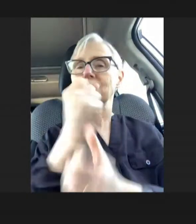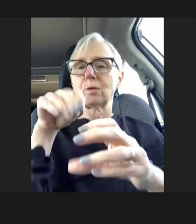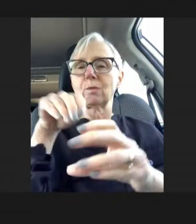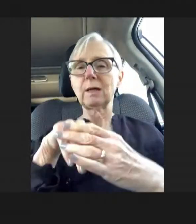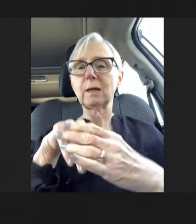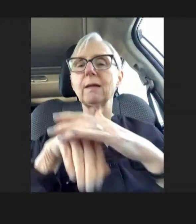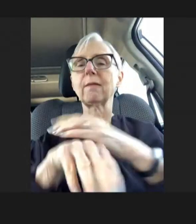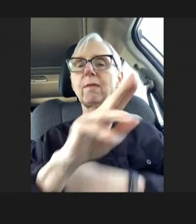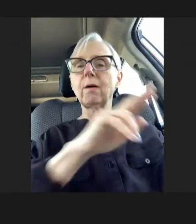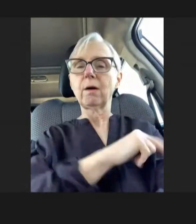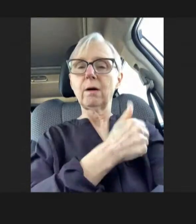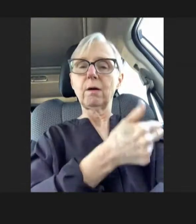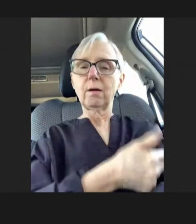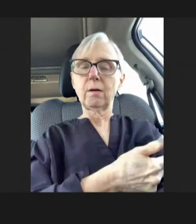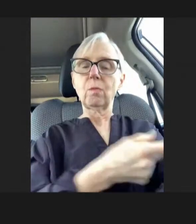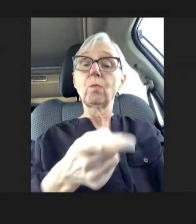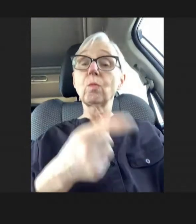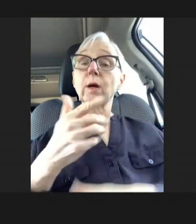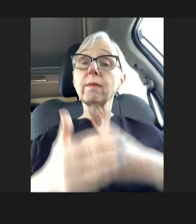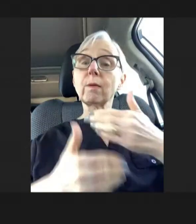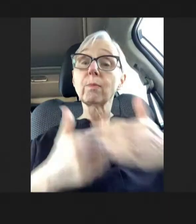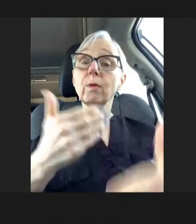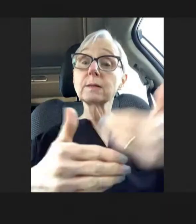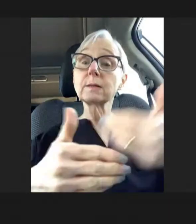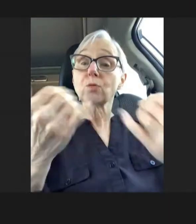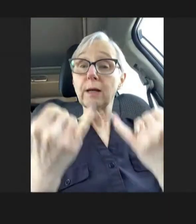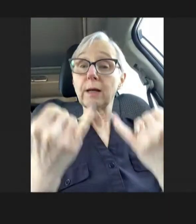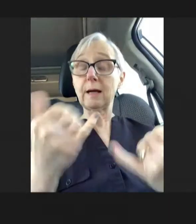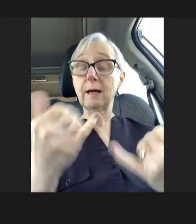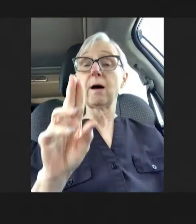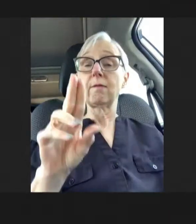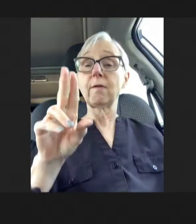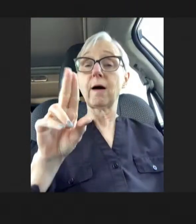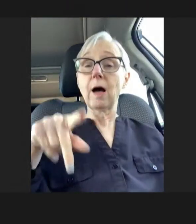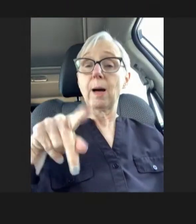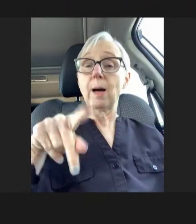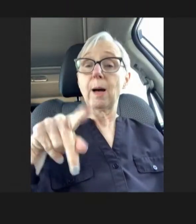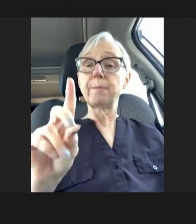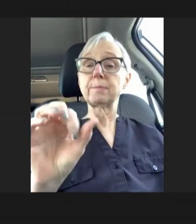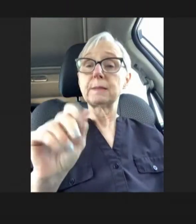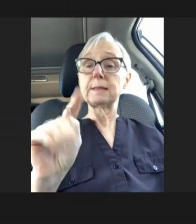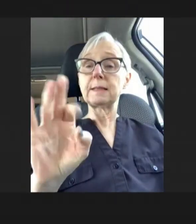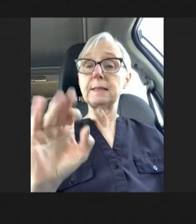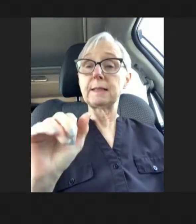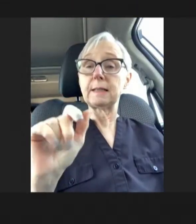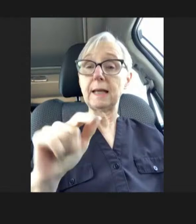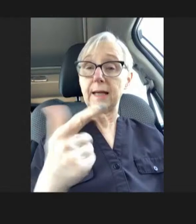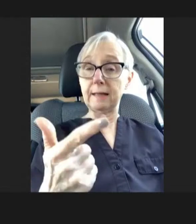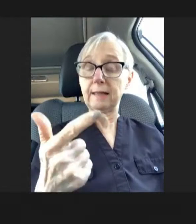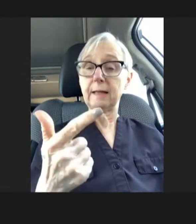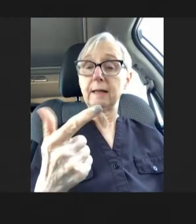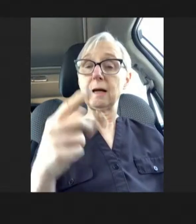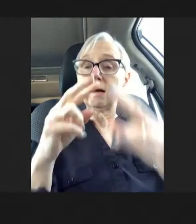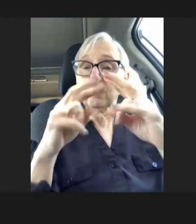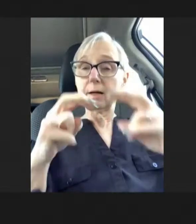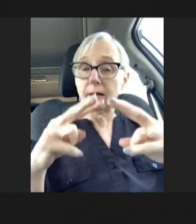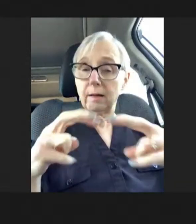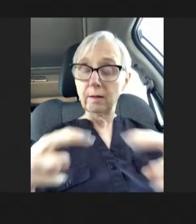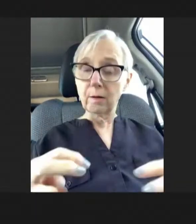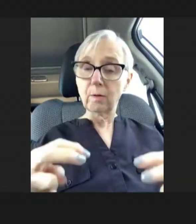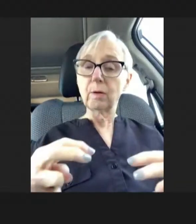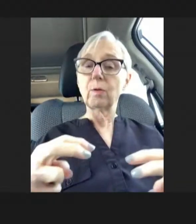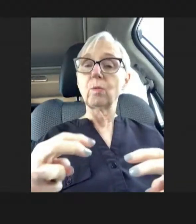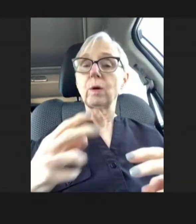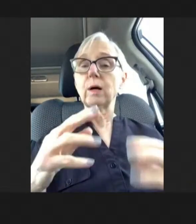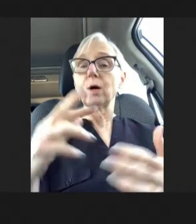So we are in the process right now of updating our analysis we shared with you several weeks ago, where we looked at the risk